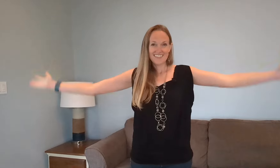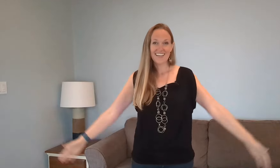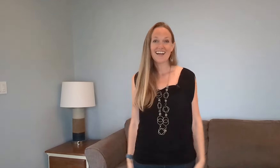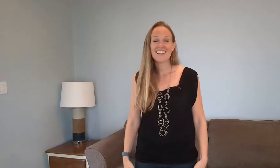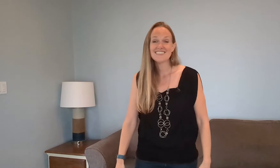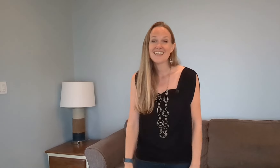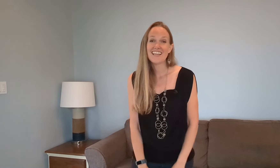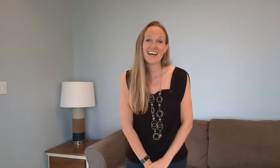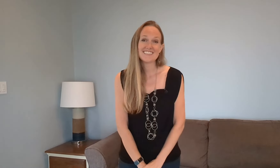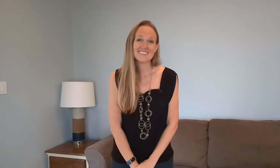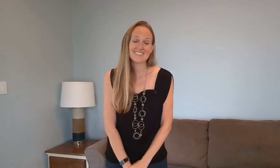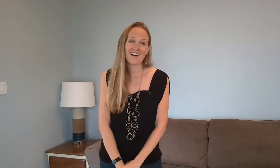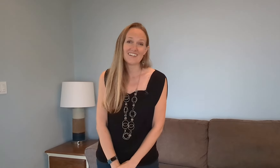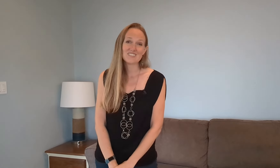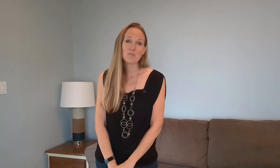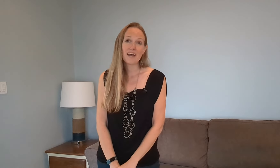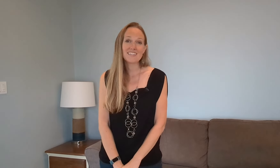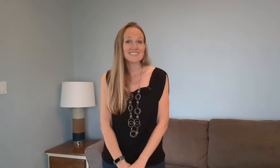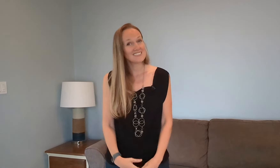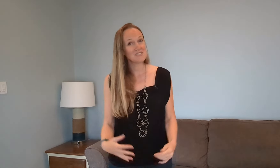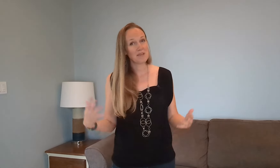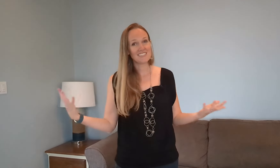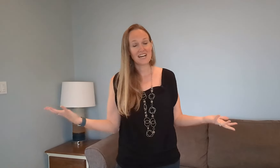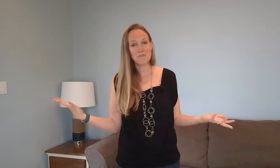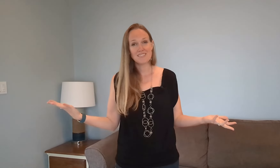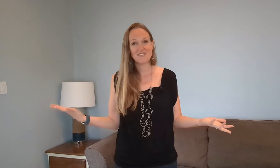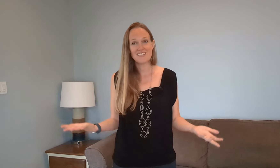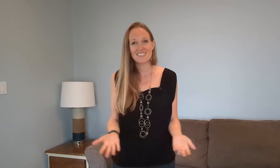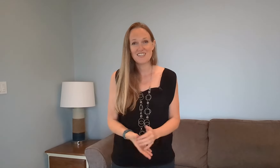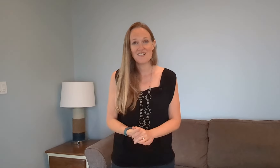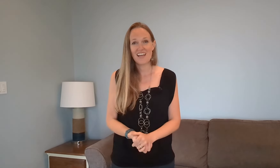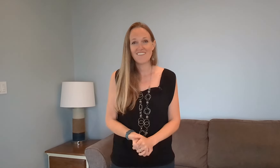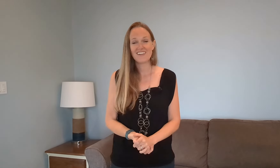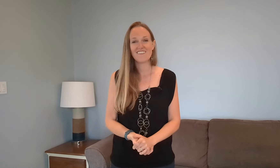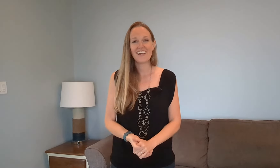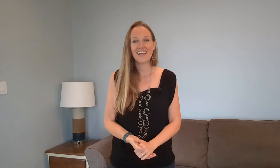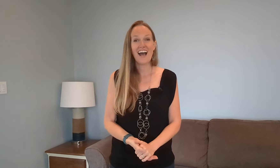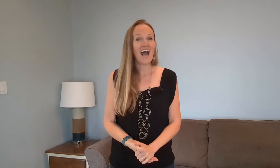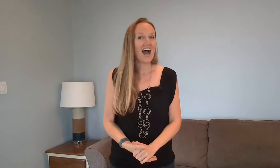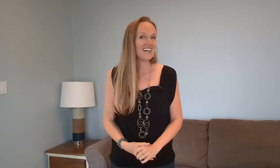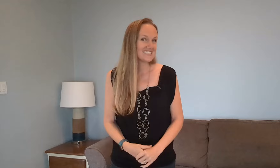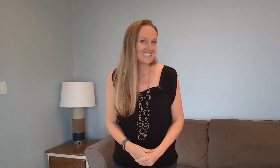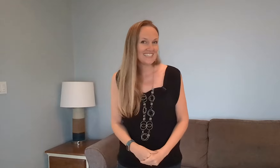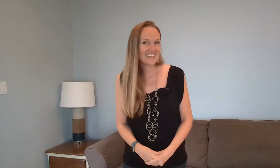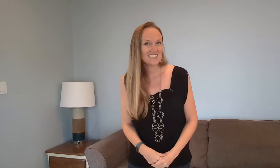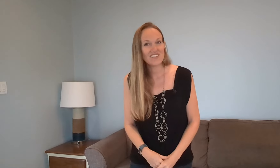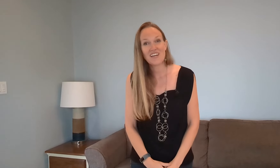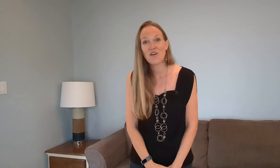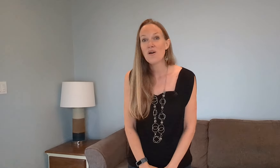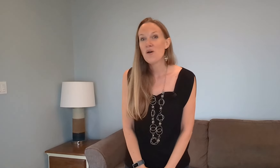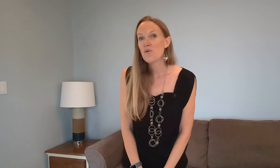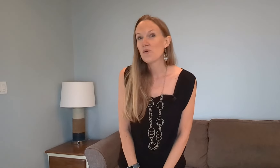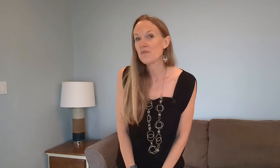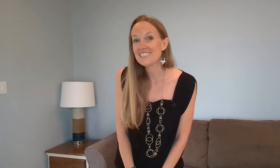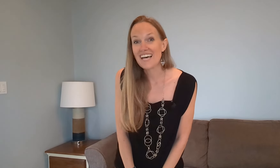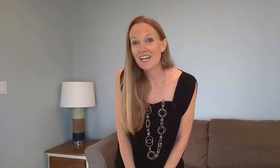Hey guys, and that's the song. So practice this as many times as you need to. And when you're ready, I'll see you in the next video when we sign